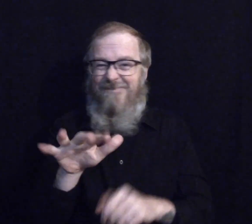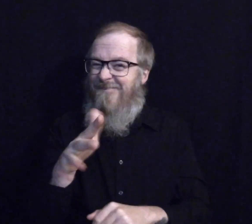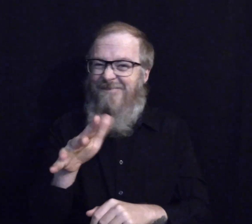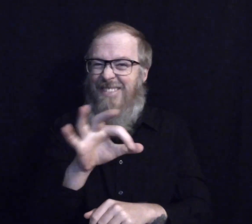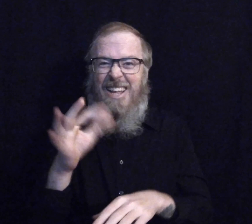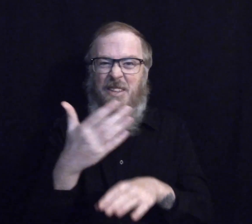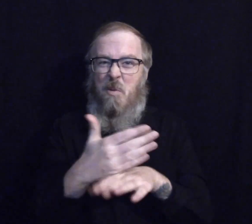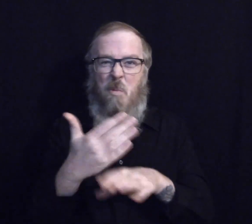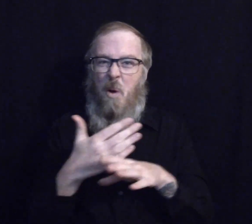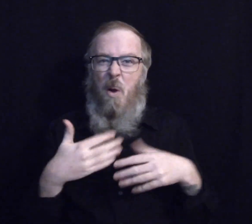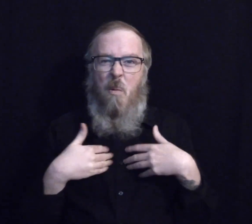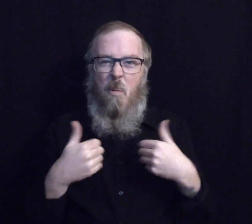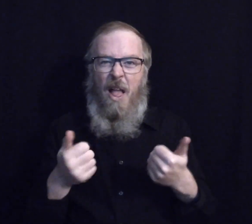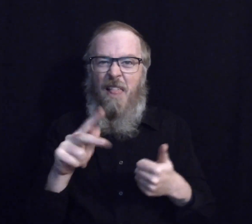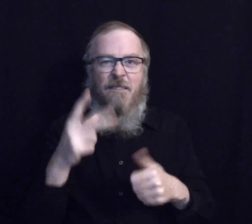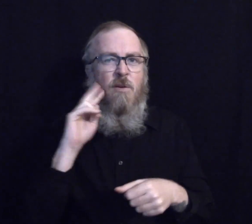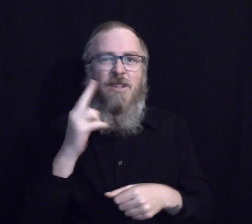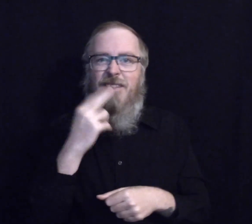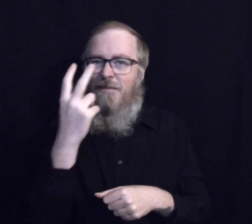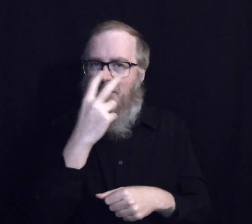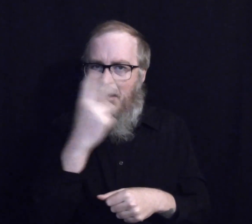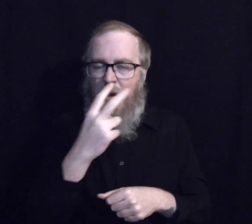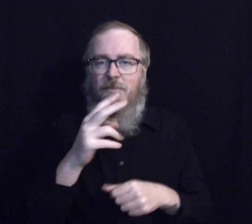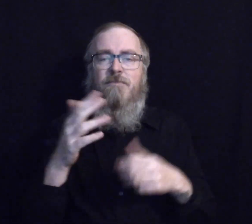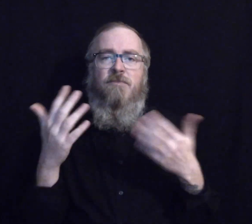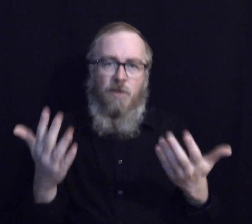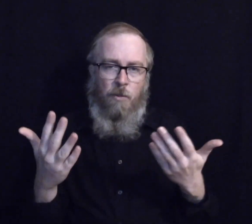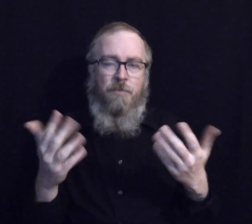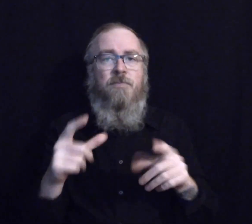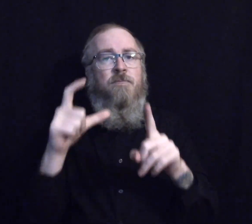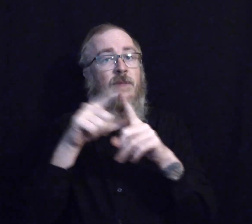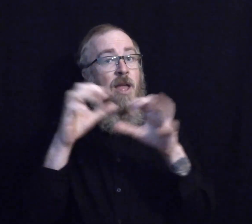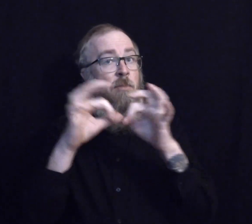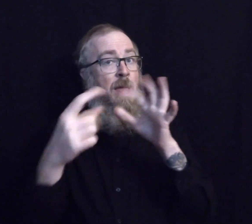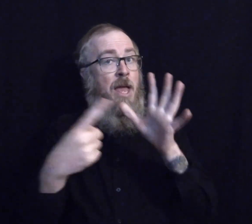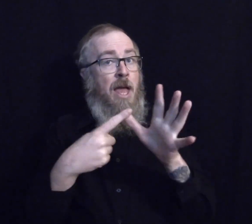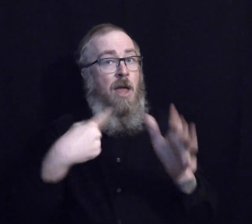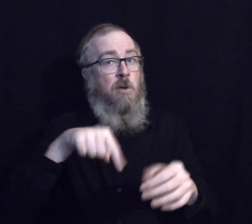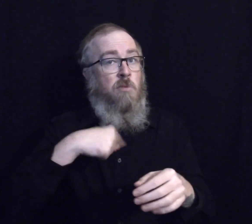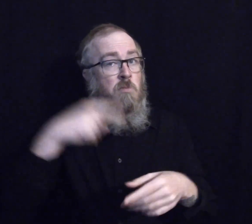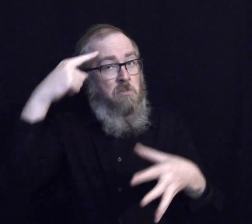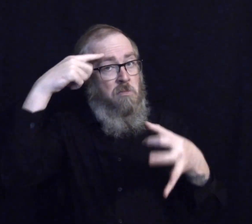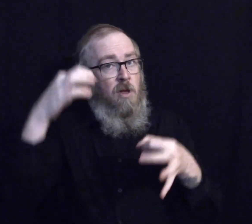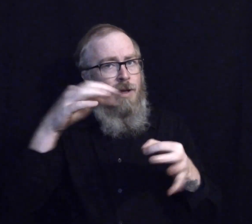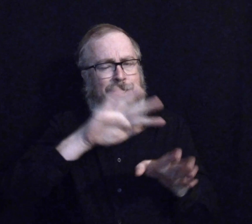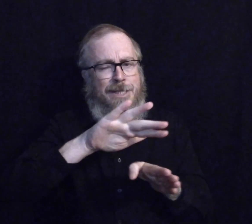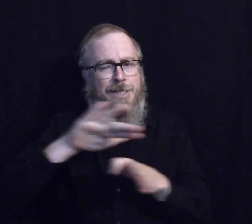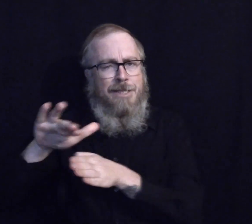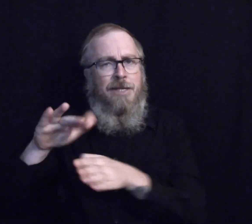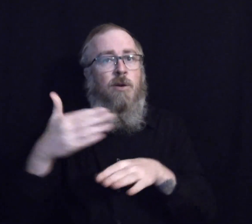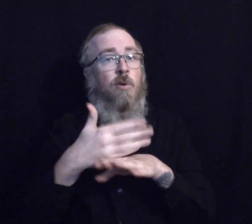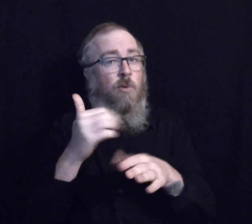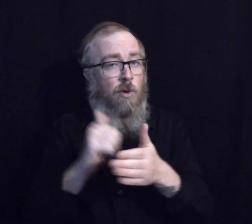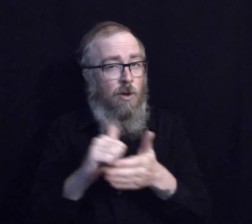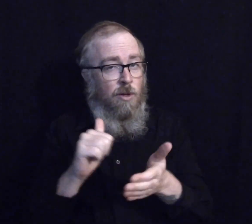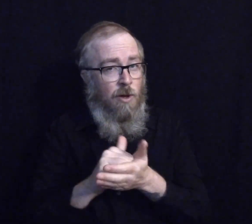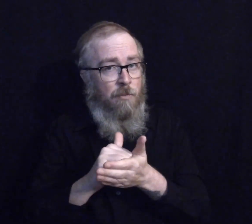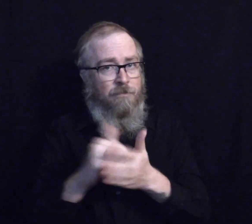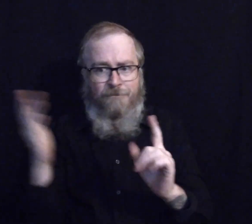the deafblind community when discussing topics like technology. So given the situation, we decided to postpone